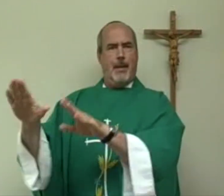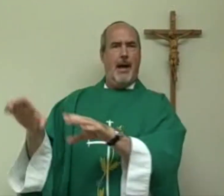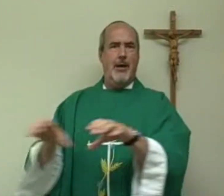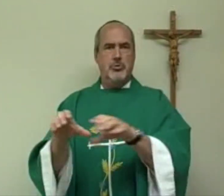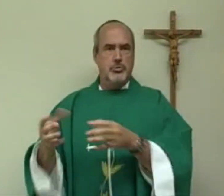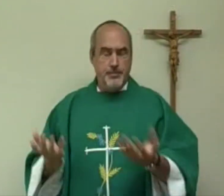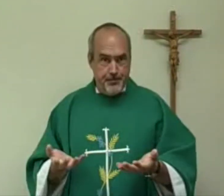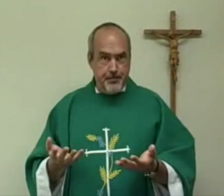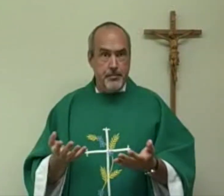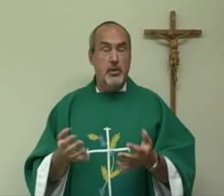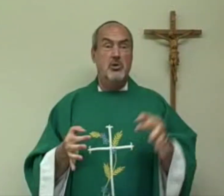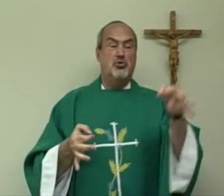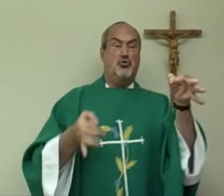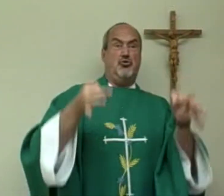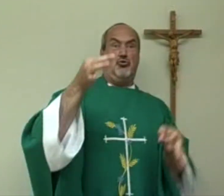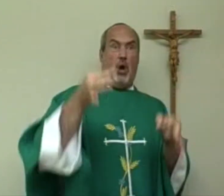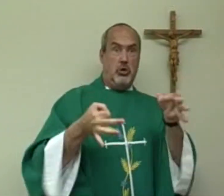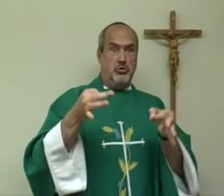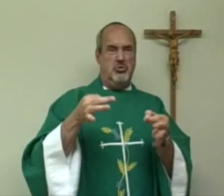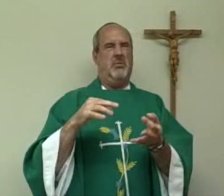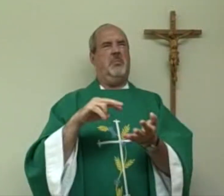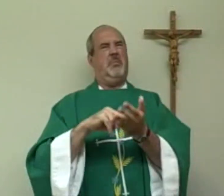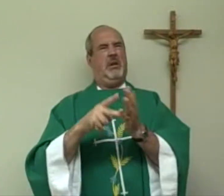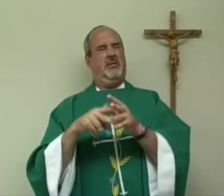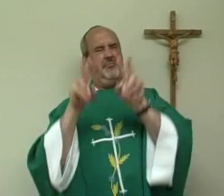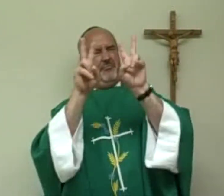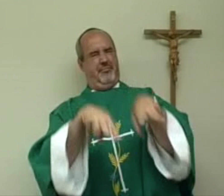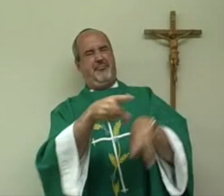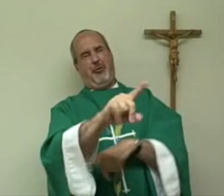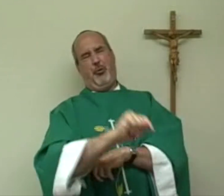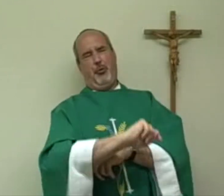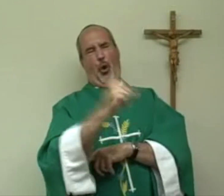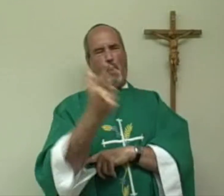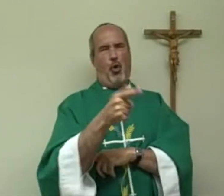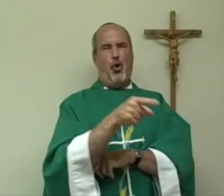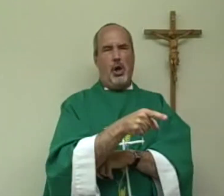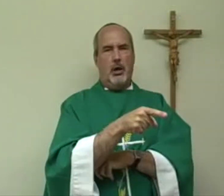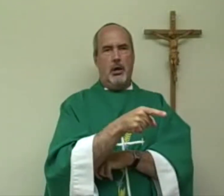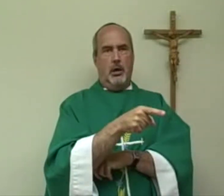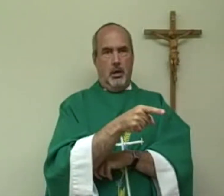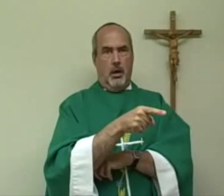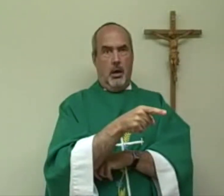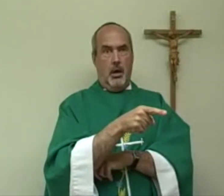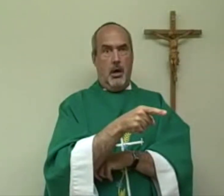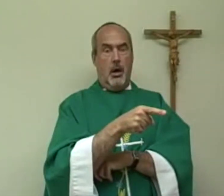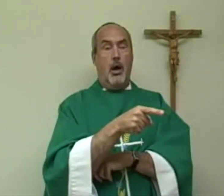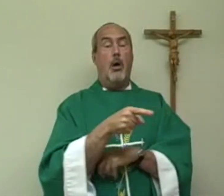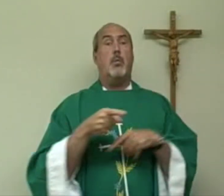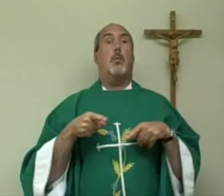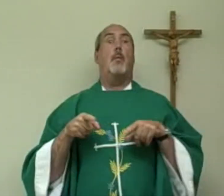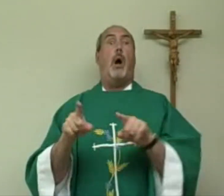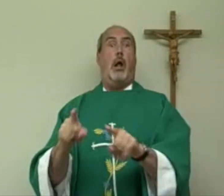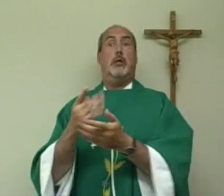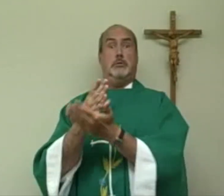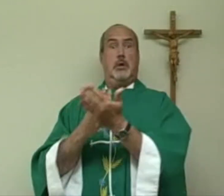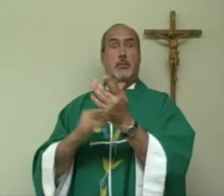and criticizing somebody's behavior? Well, judging simply means we look down on the person and devalue them and